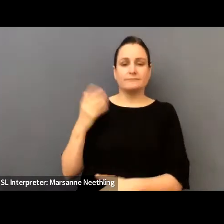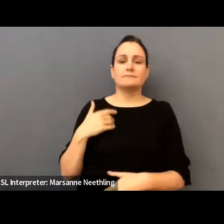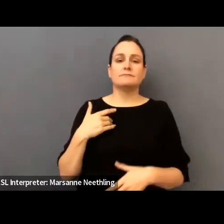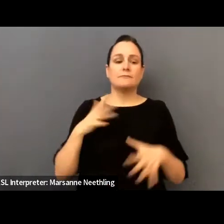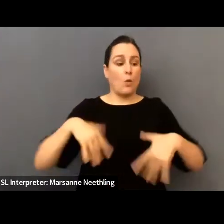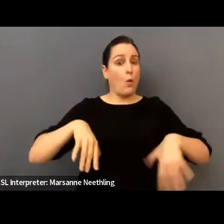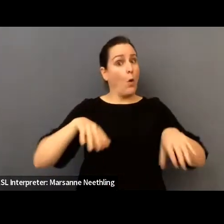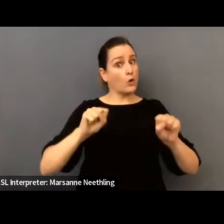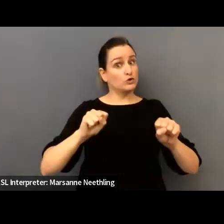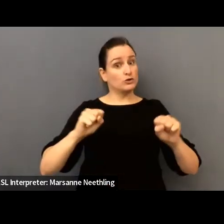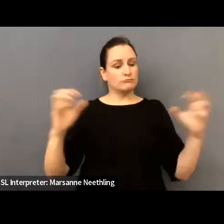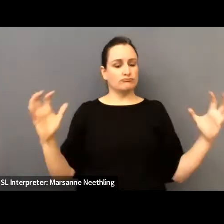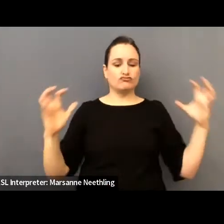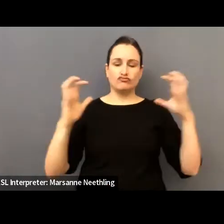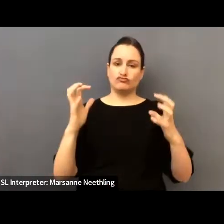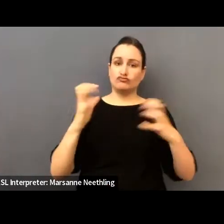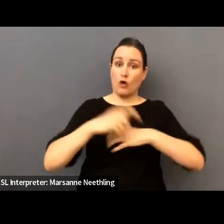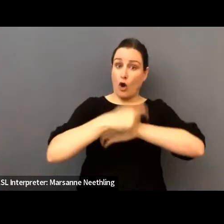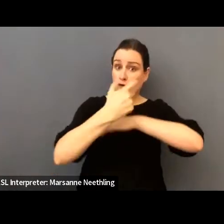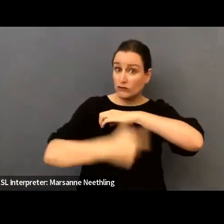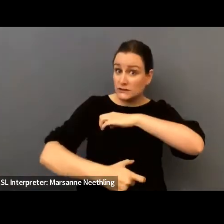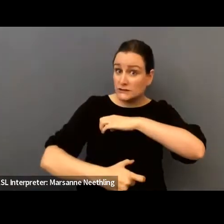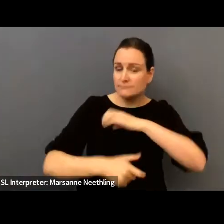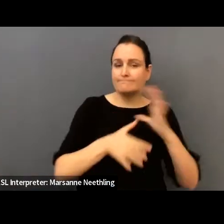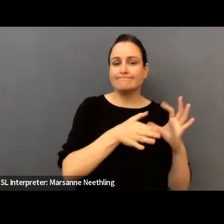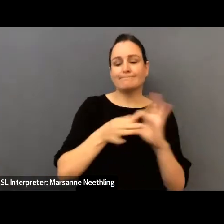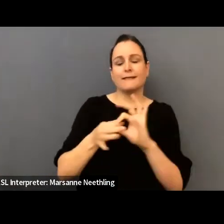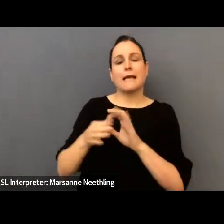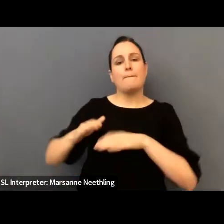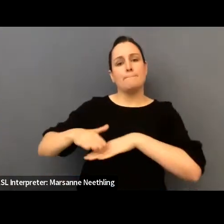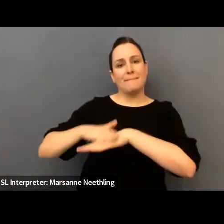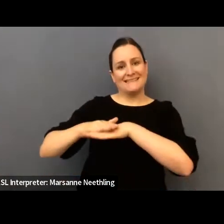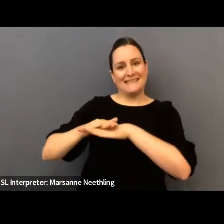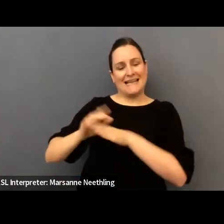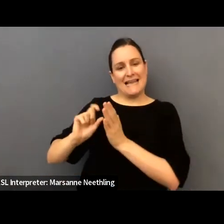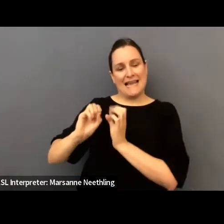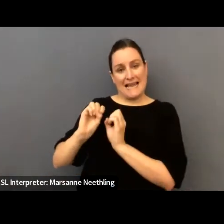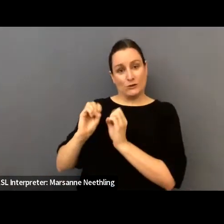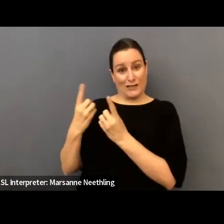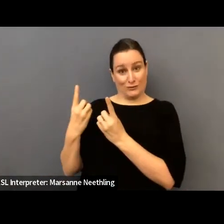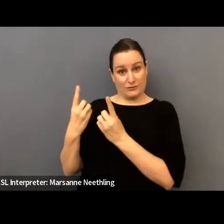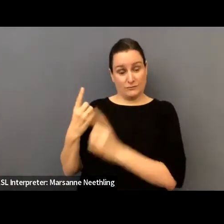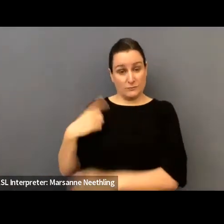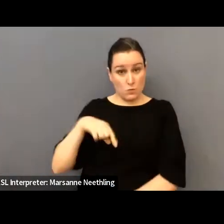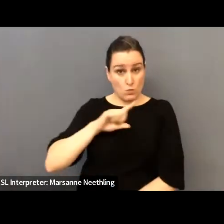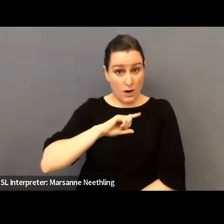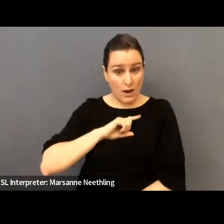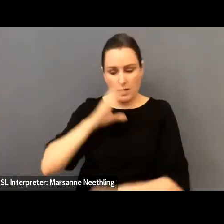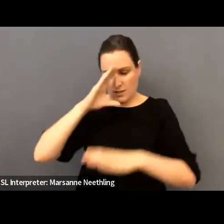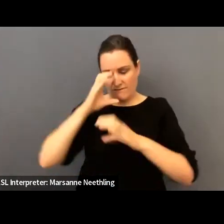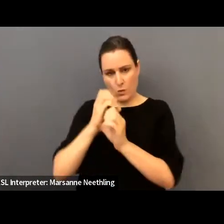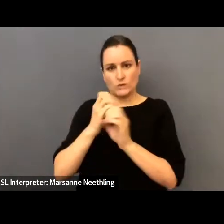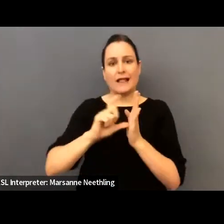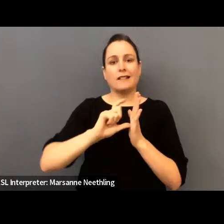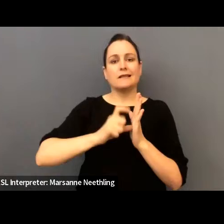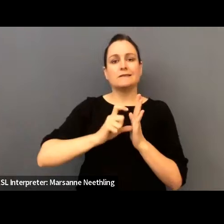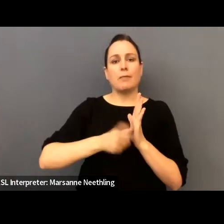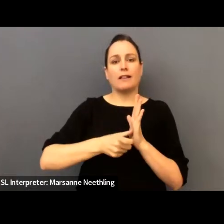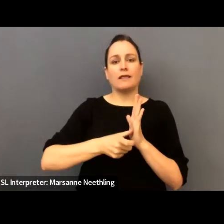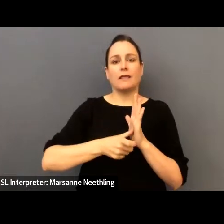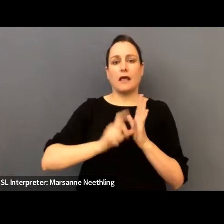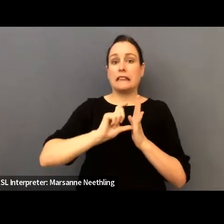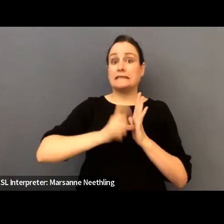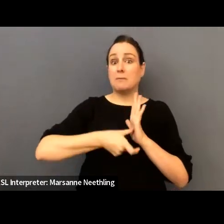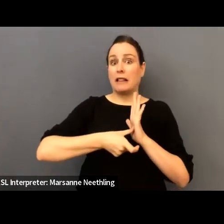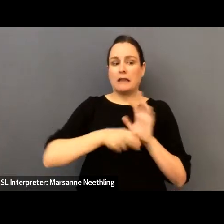education conference. It was looking at all the disabilities within the province. And then in that conference, I think